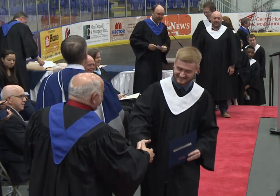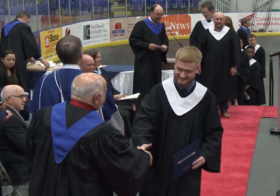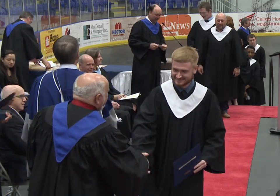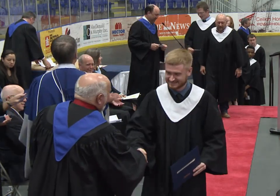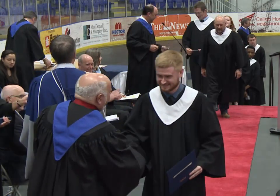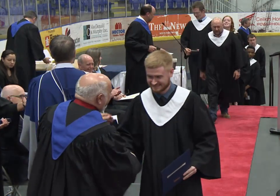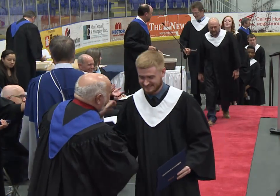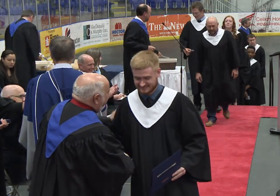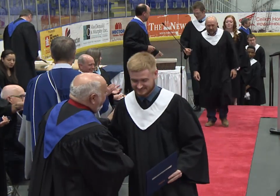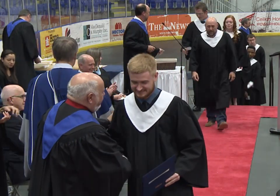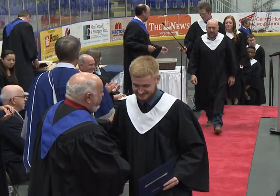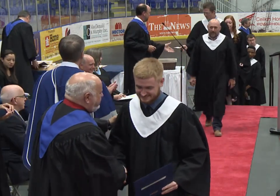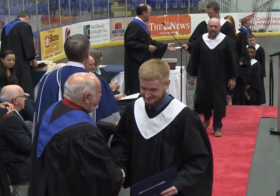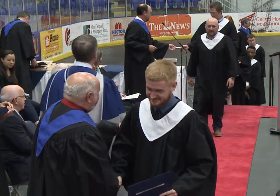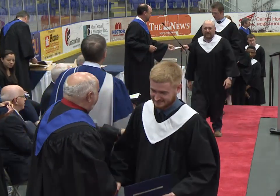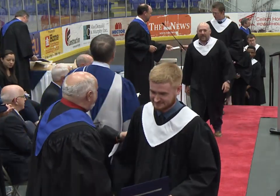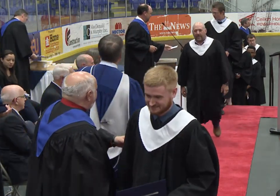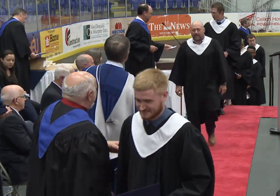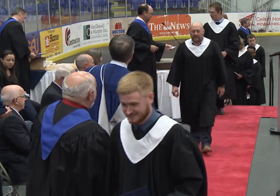Keith Daigle.